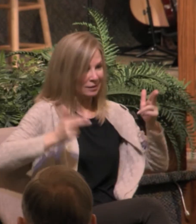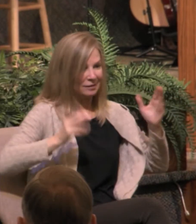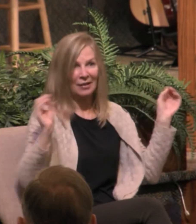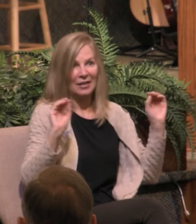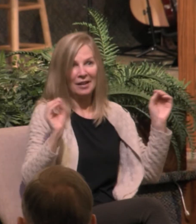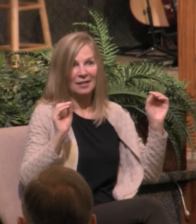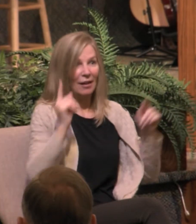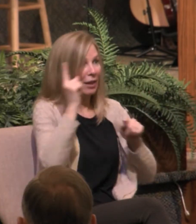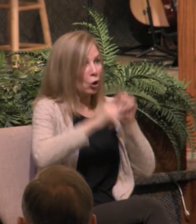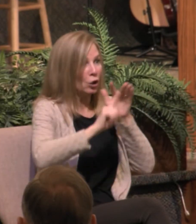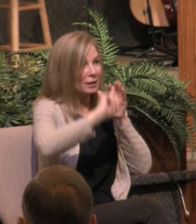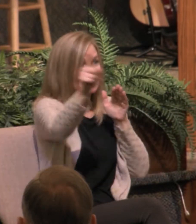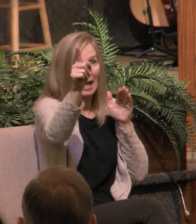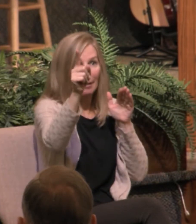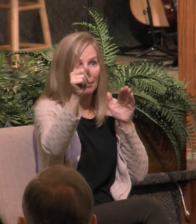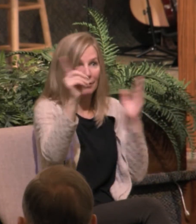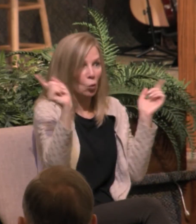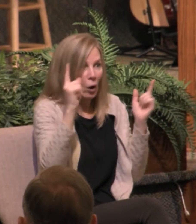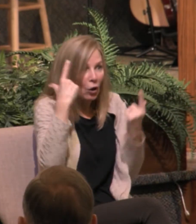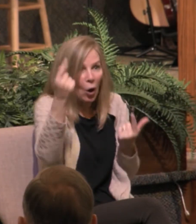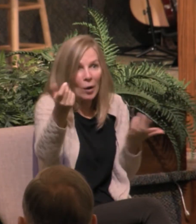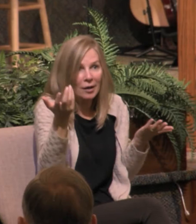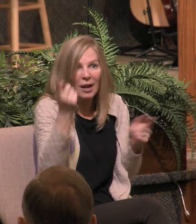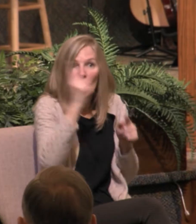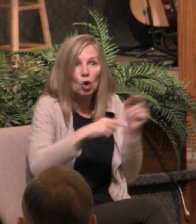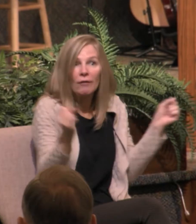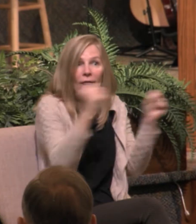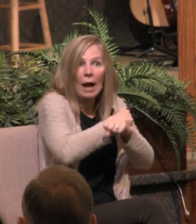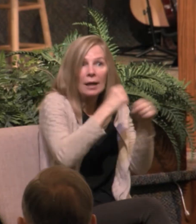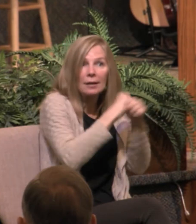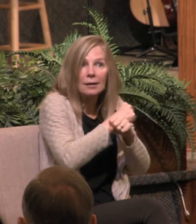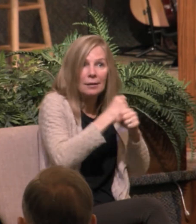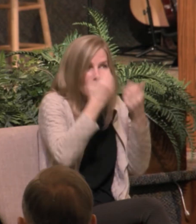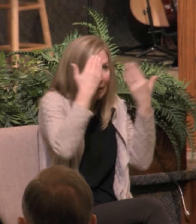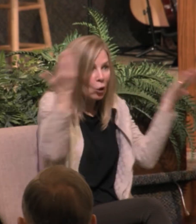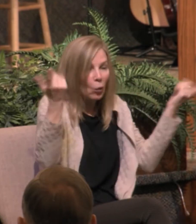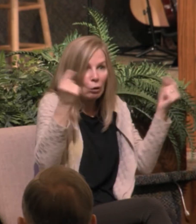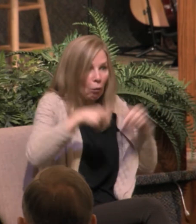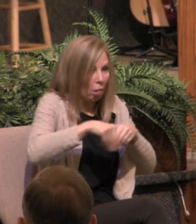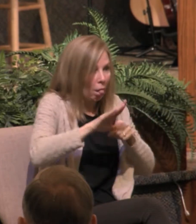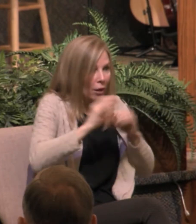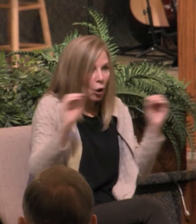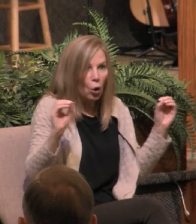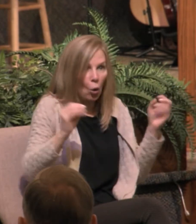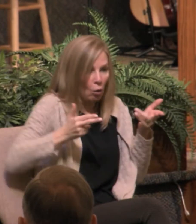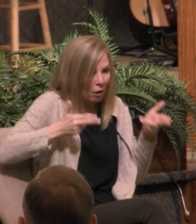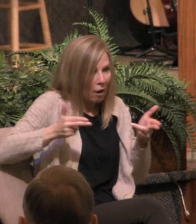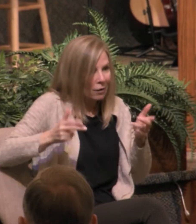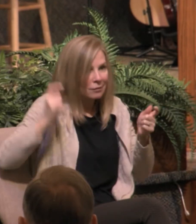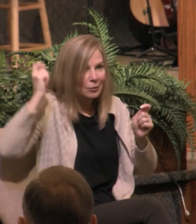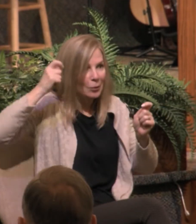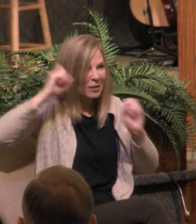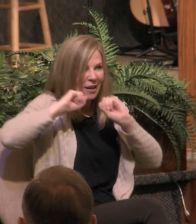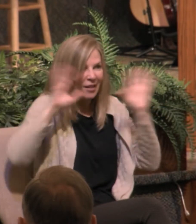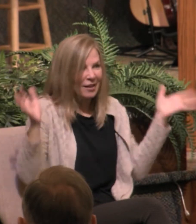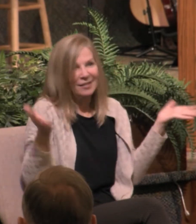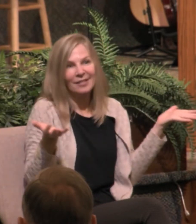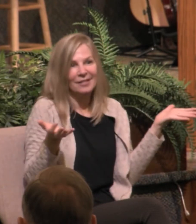away because there was nowhere to go, and they couldn't fight because they didn't even know what to do and they had not a weapon amongst them.